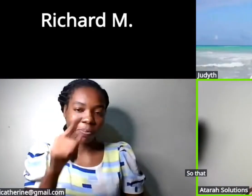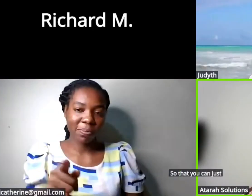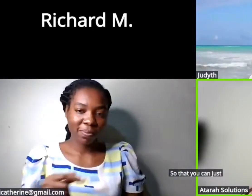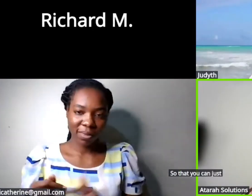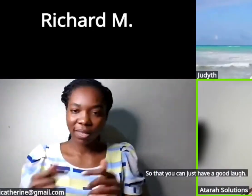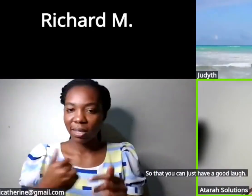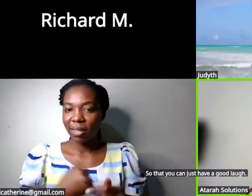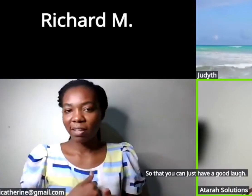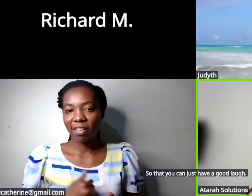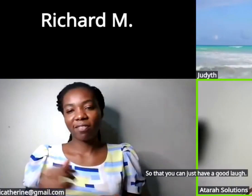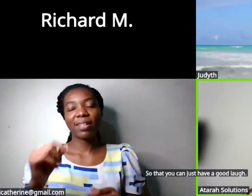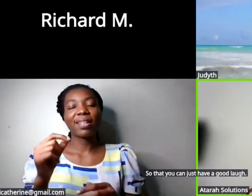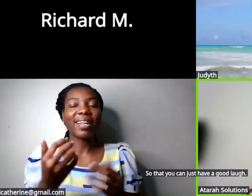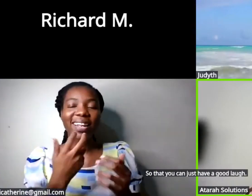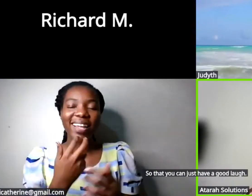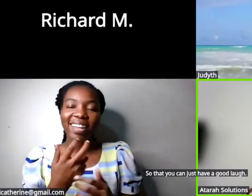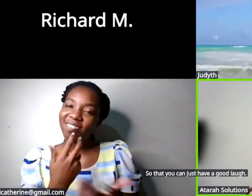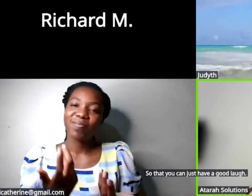laugh.